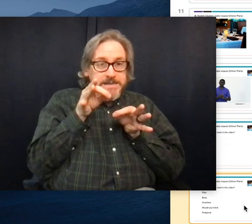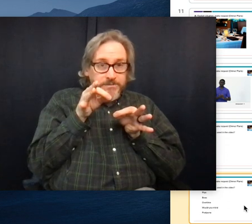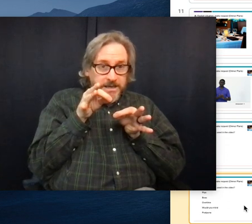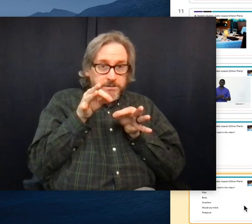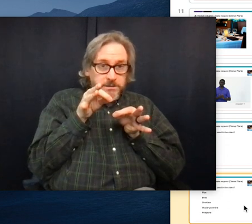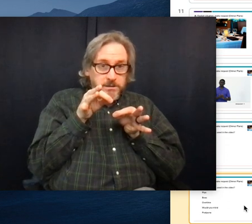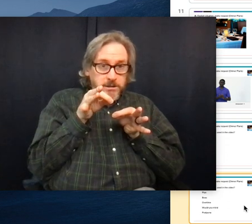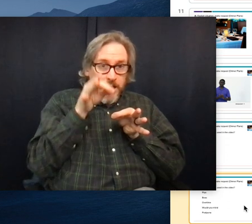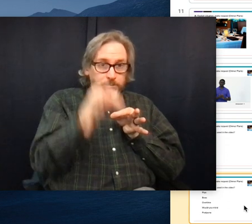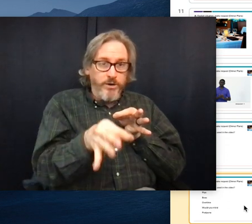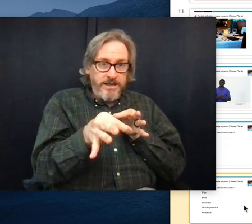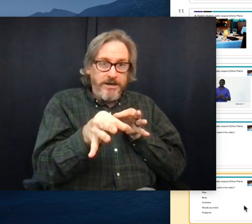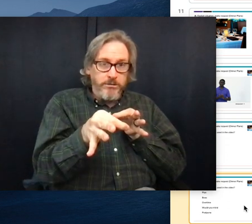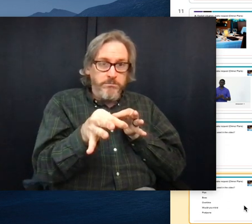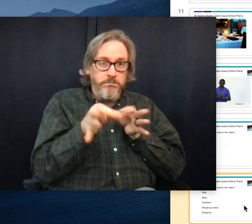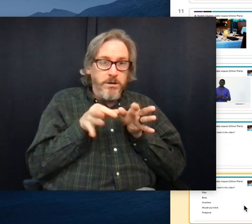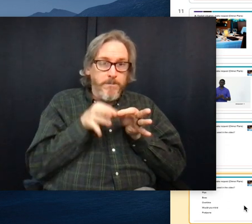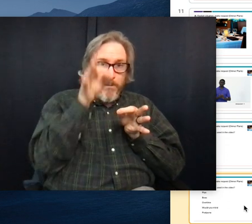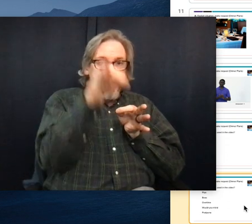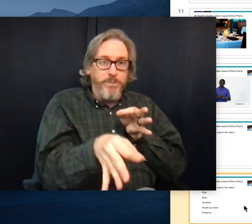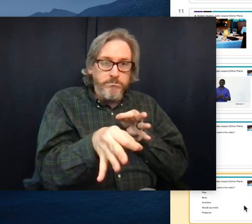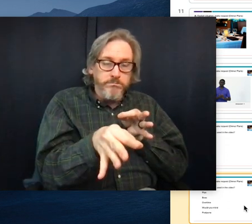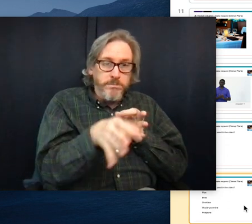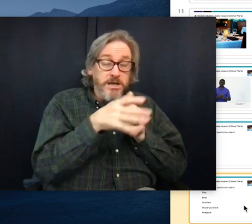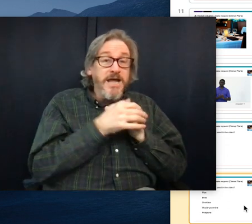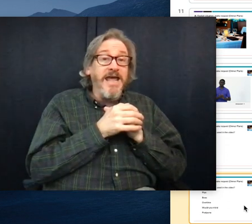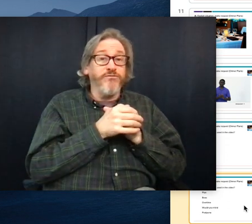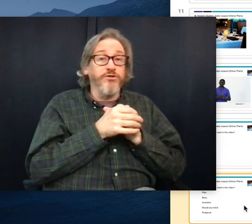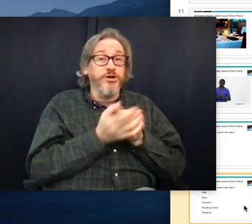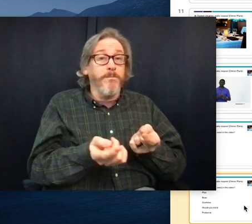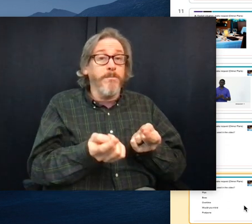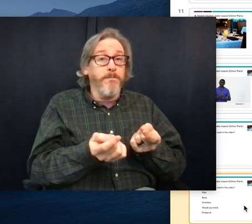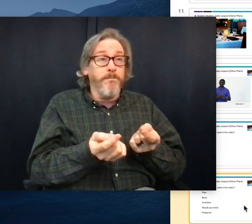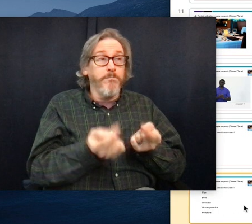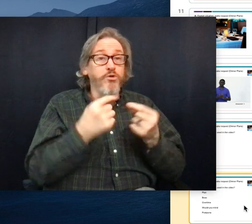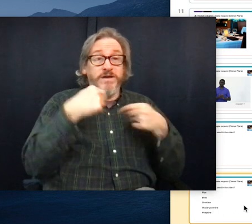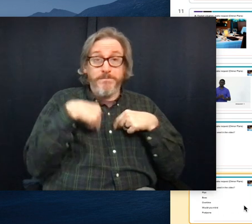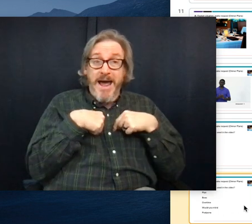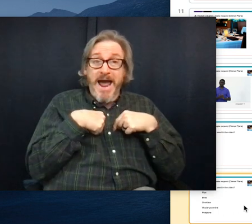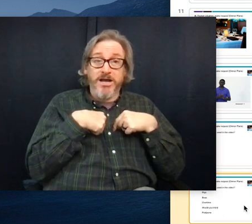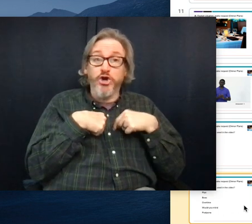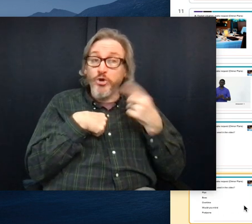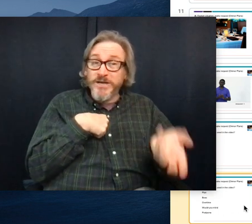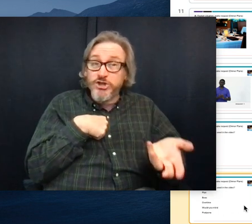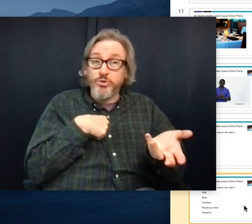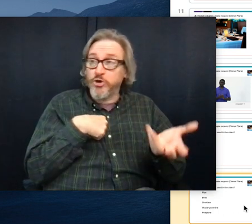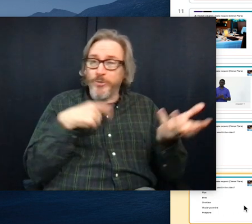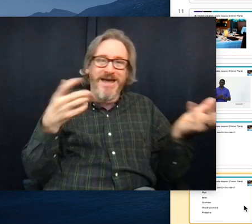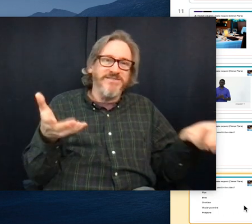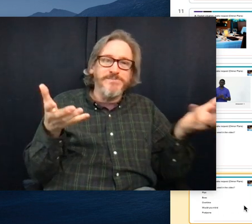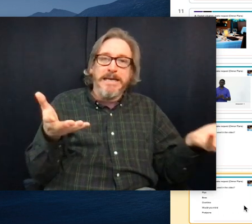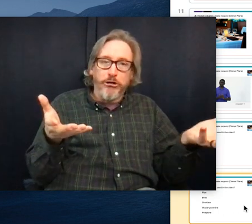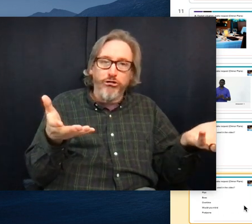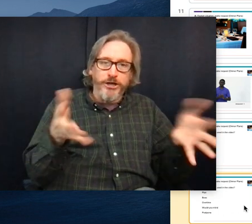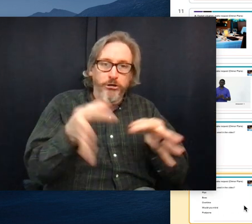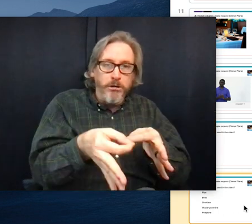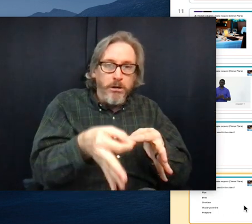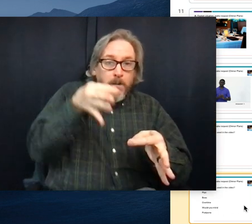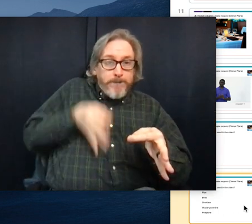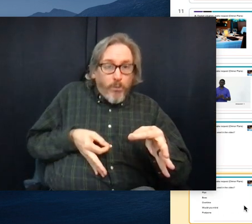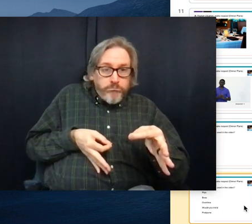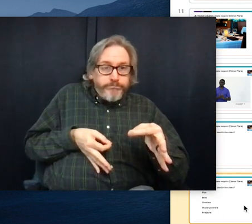take something and put it later. Boom. If we're going to move it back, could we have this meeting